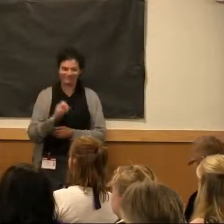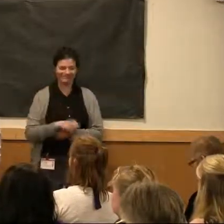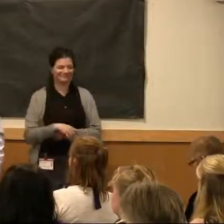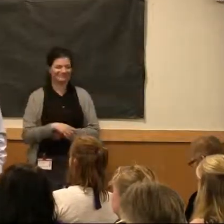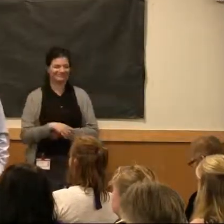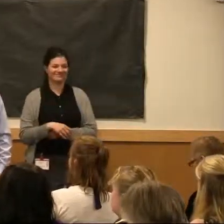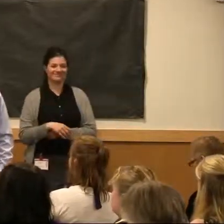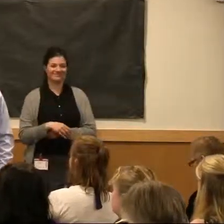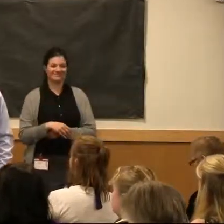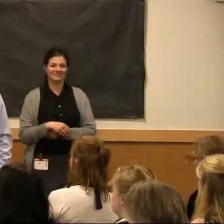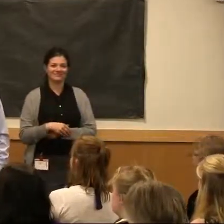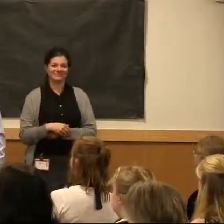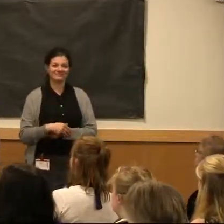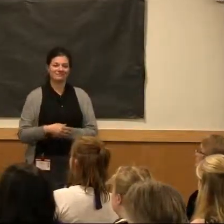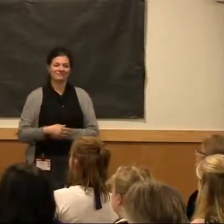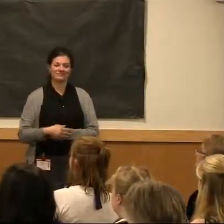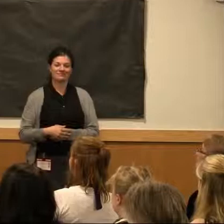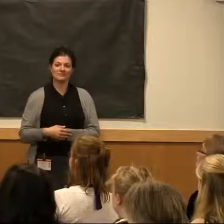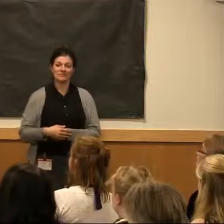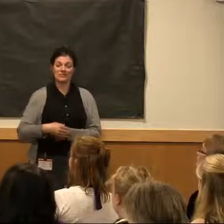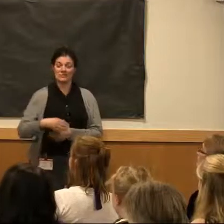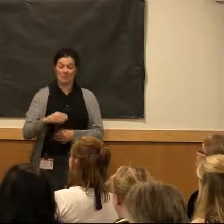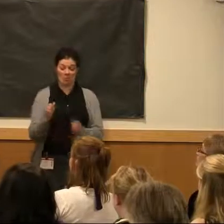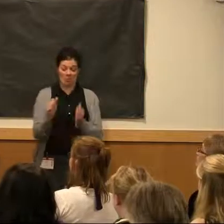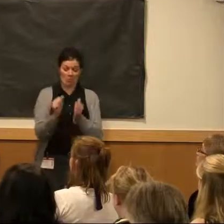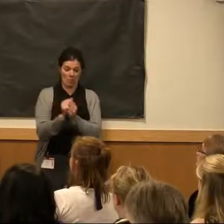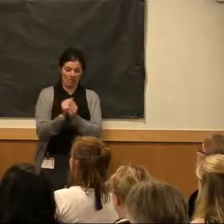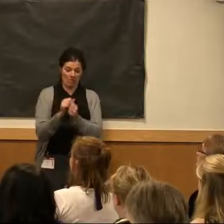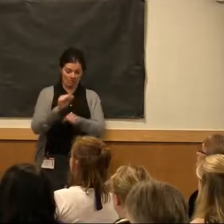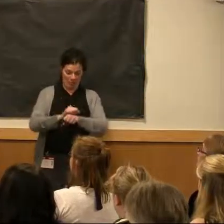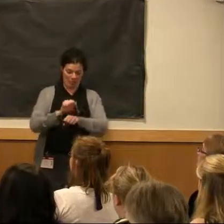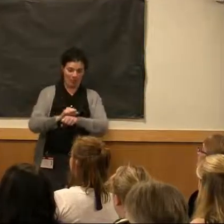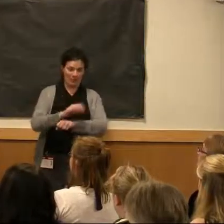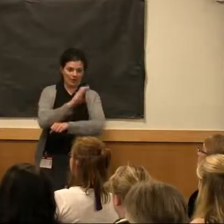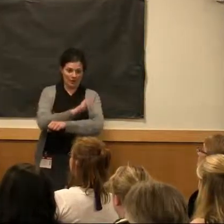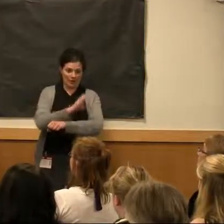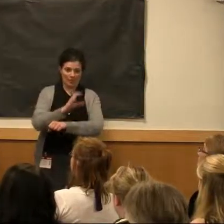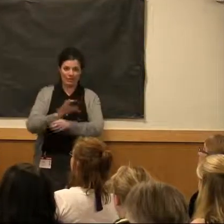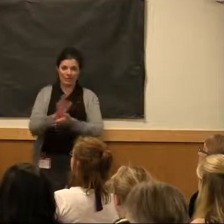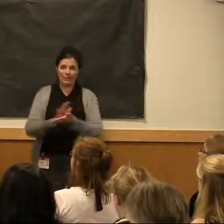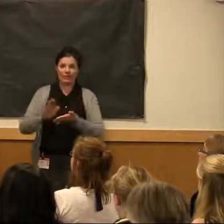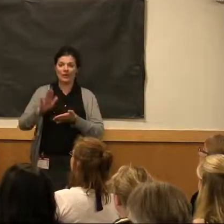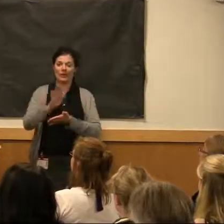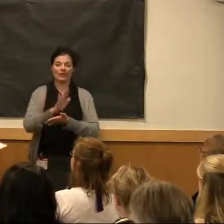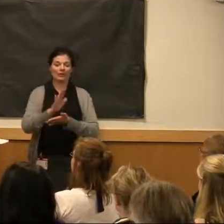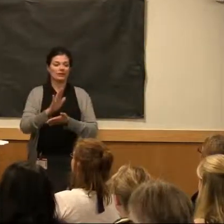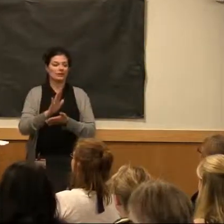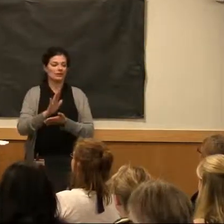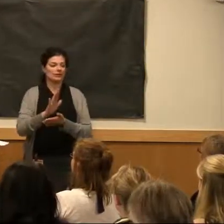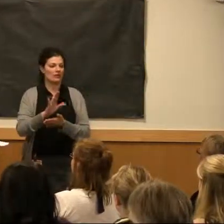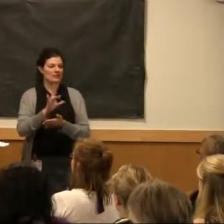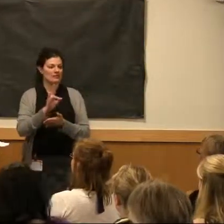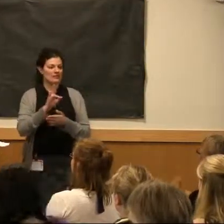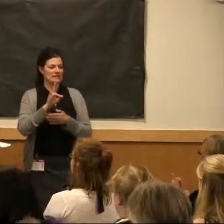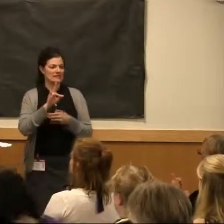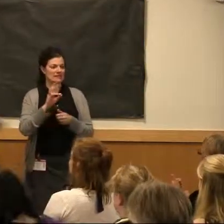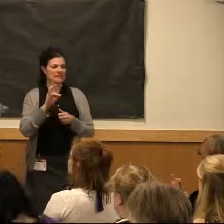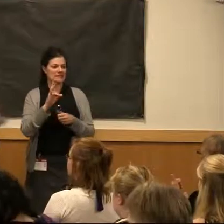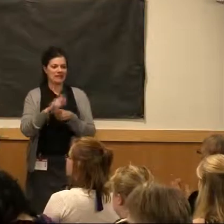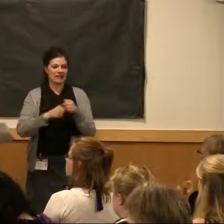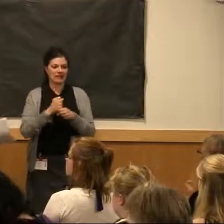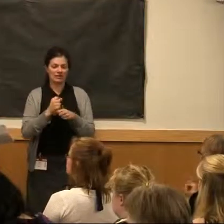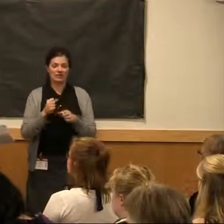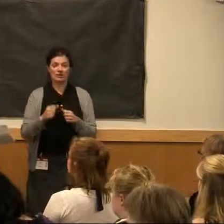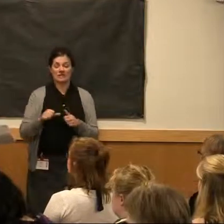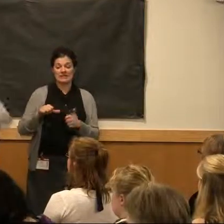She has been with Colorado College for 7 years, and she's the Assistant Director for Residential Life.